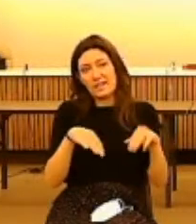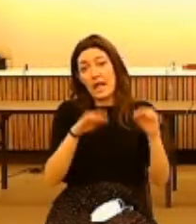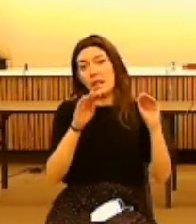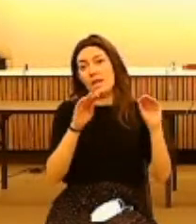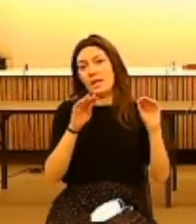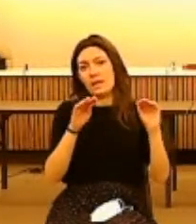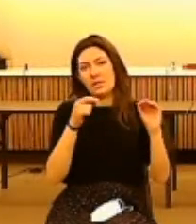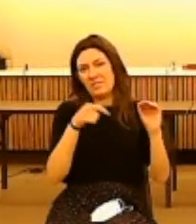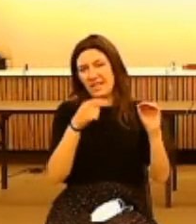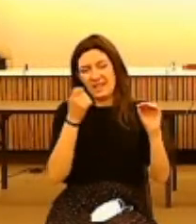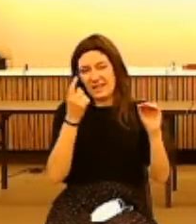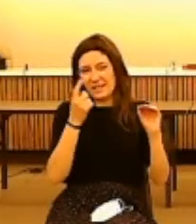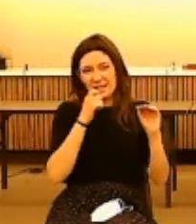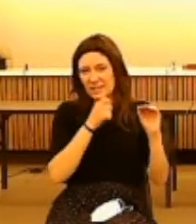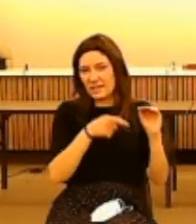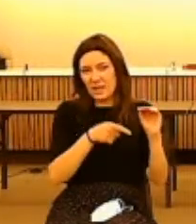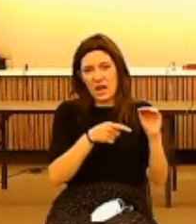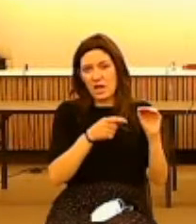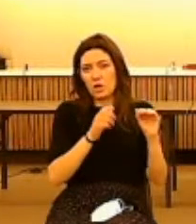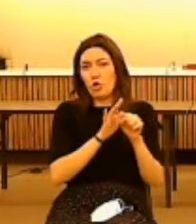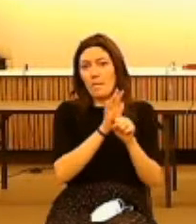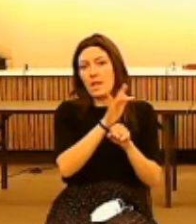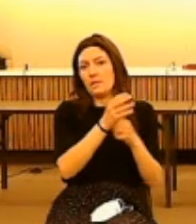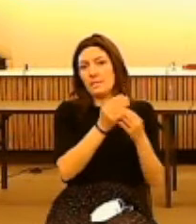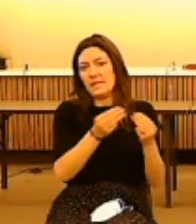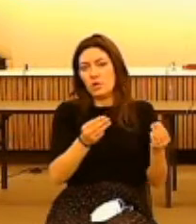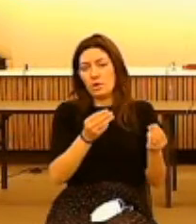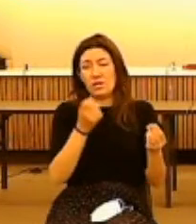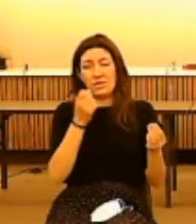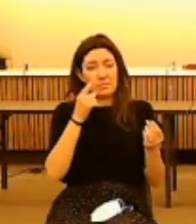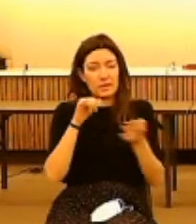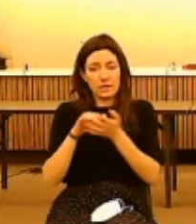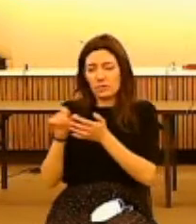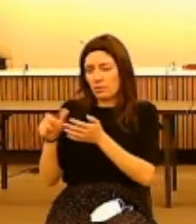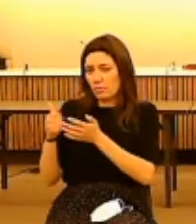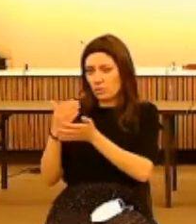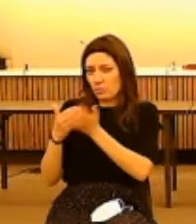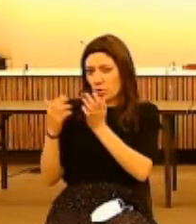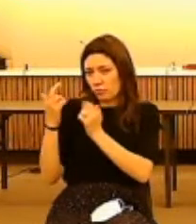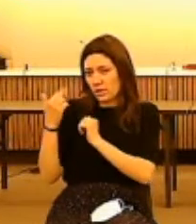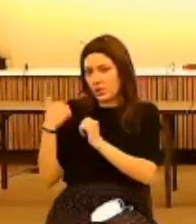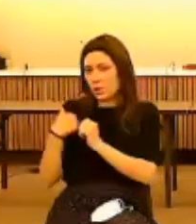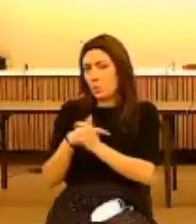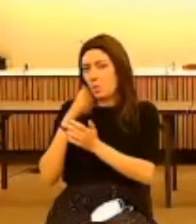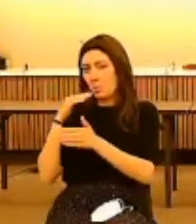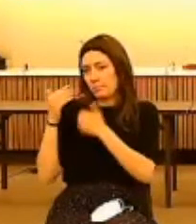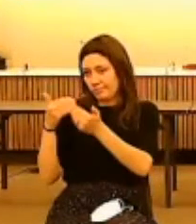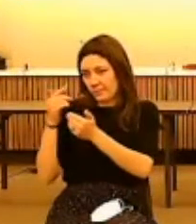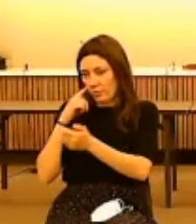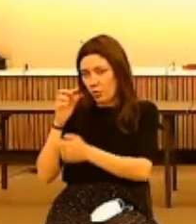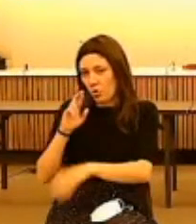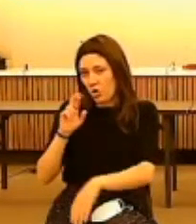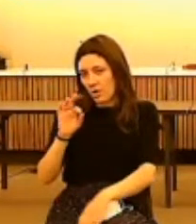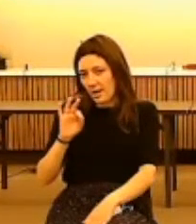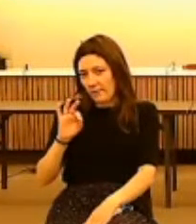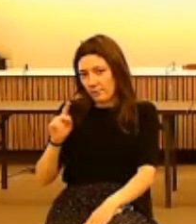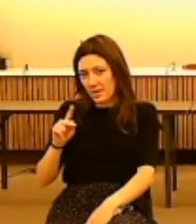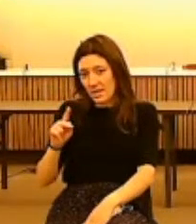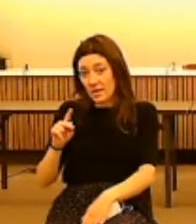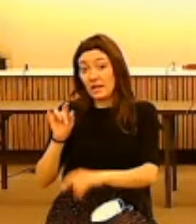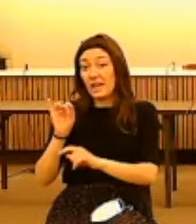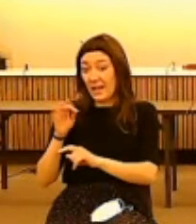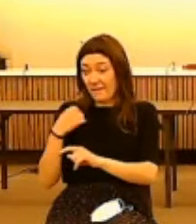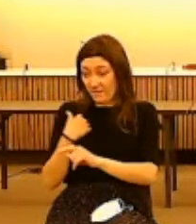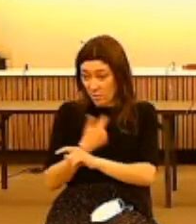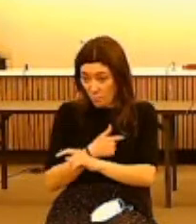material. But that's also part of why we'd be going through an RFP process, because if we were going to be doing it, it would have to be